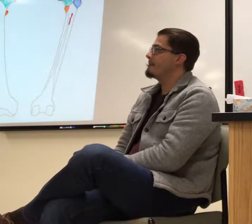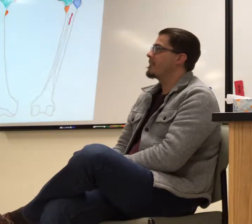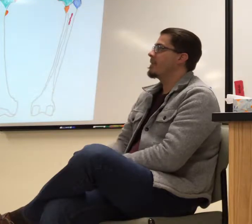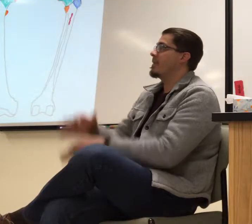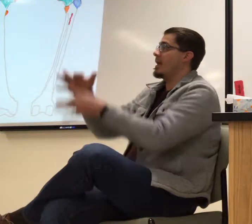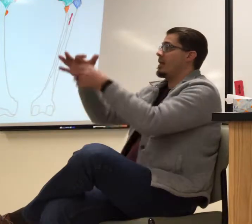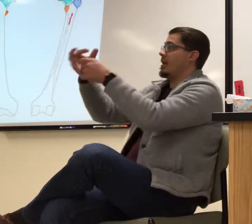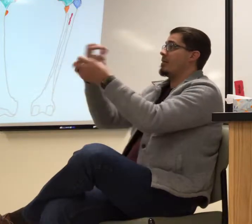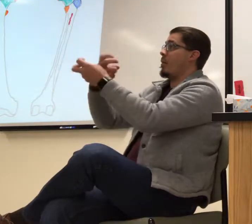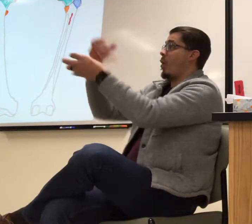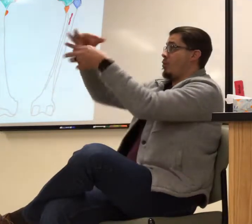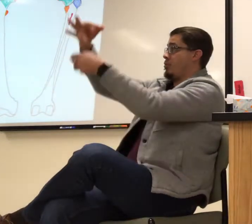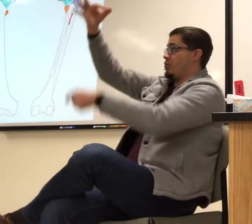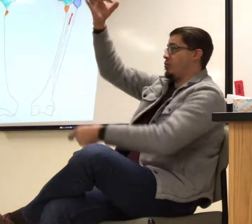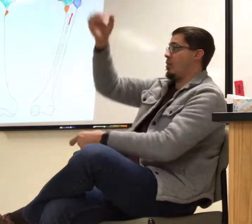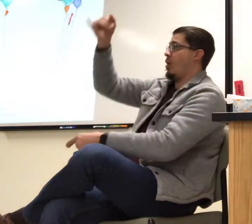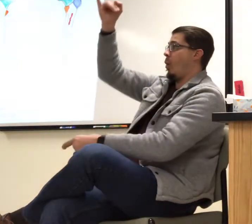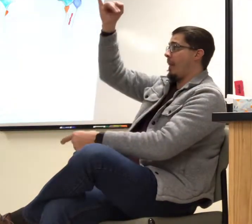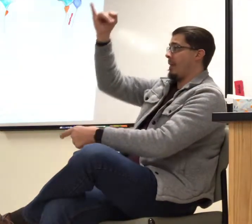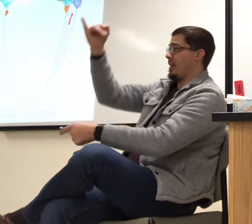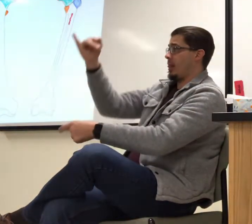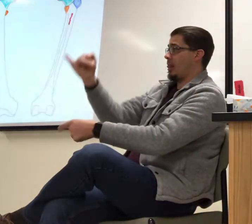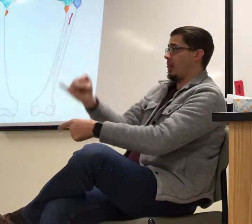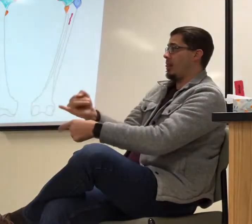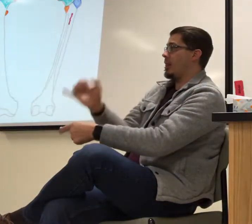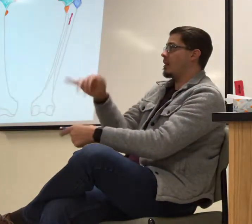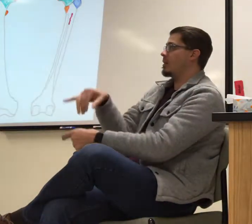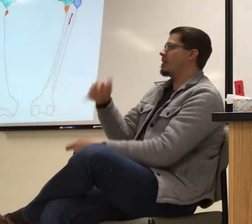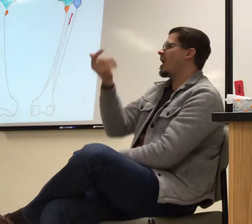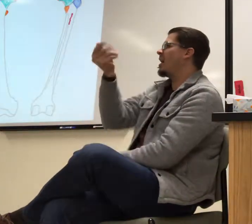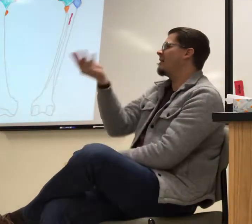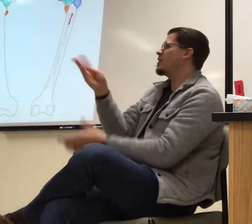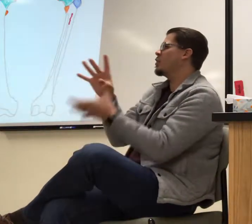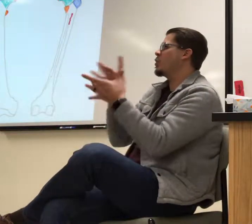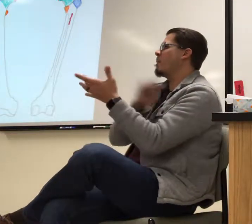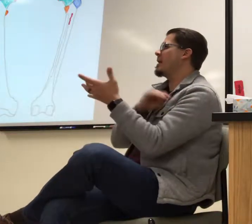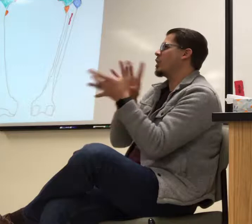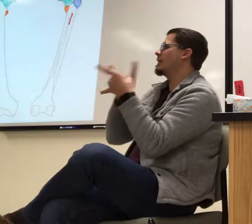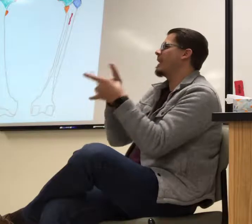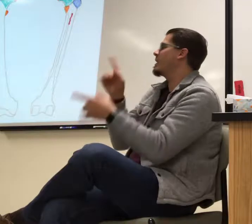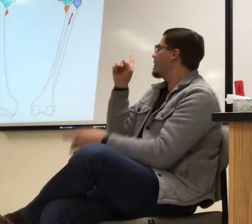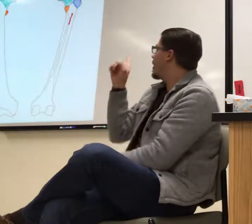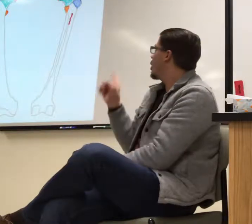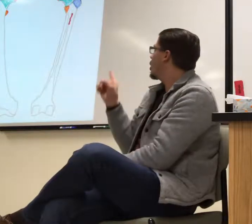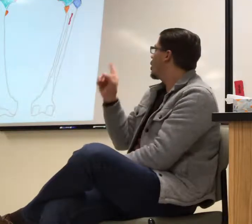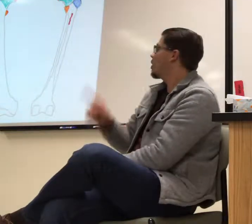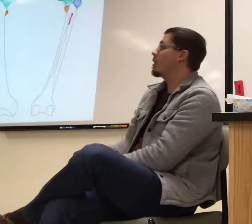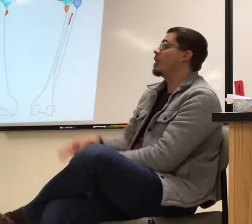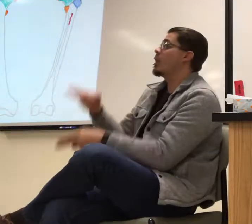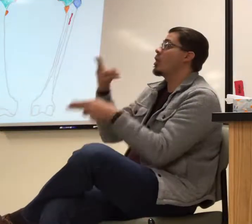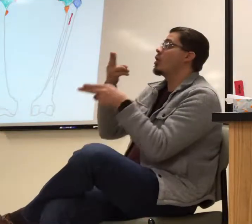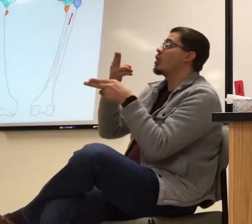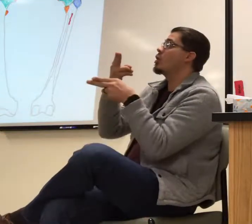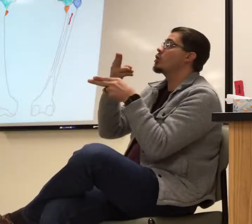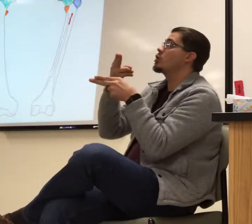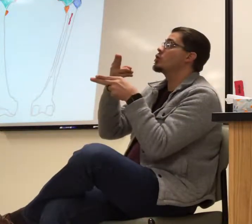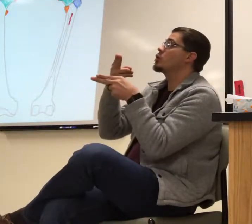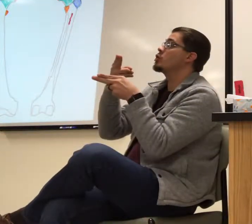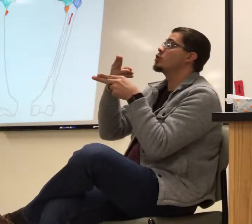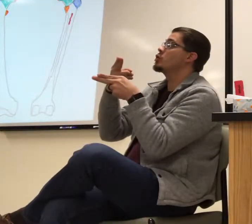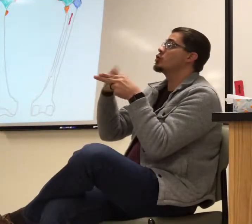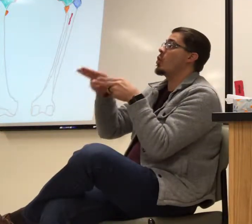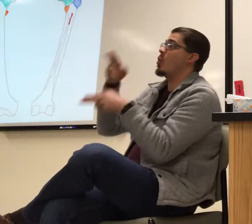So, a couple of muscles attached there. The short head of the